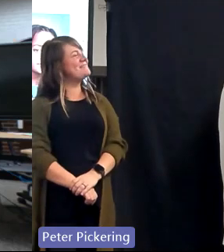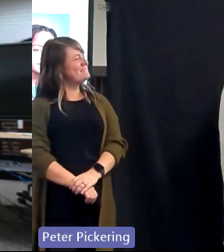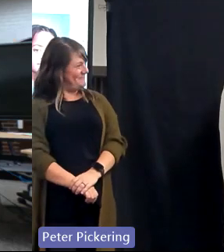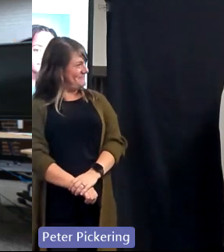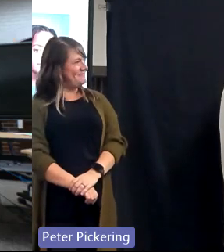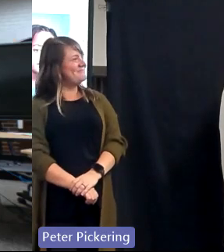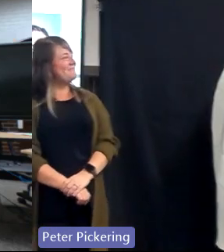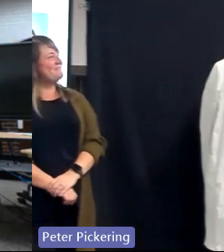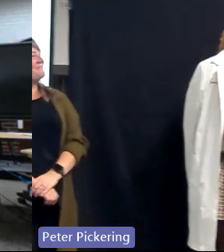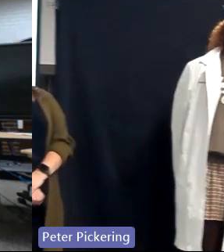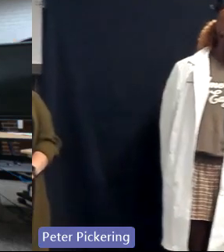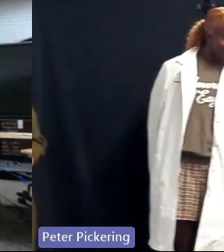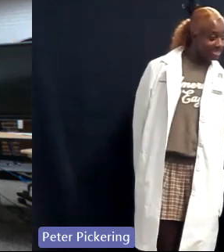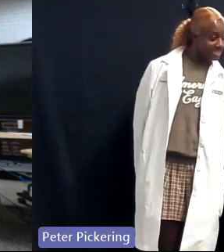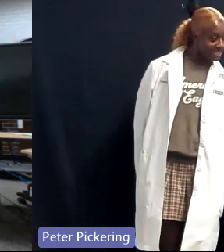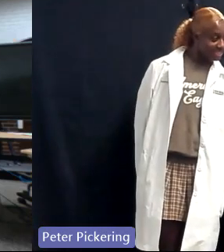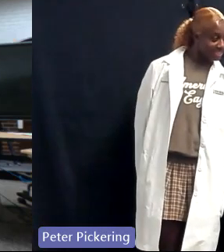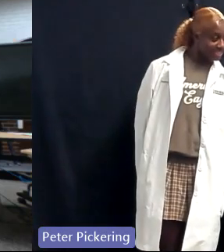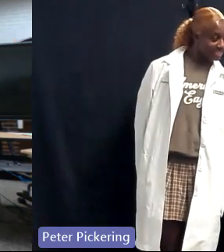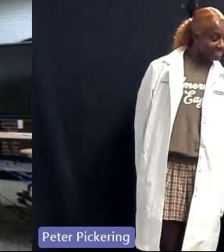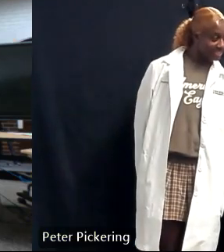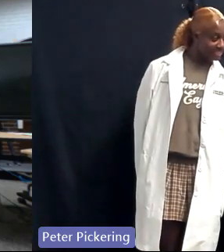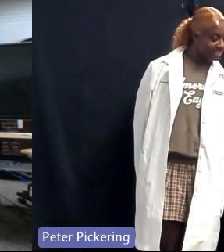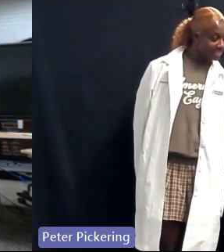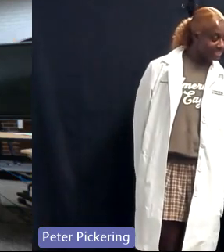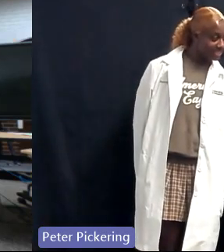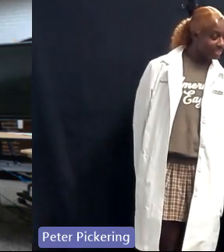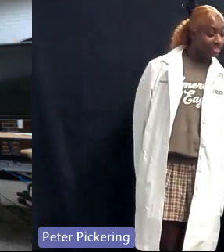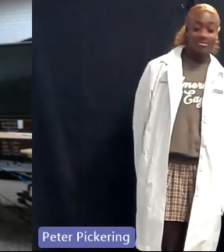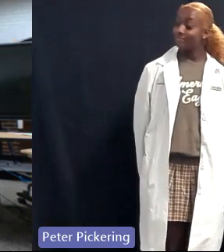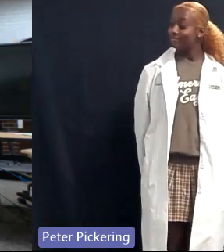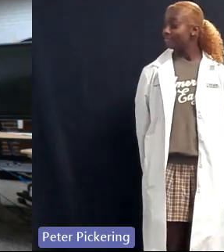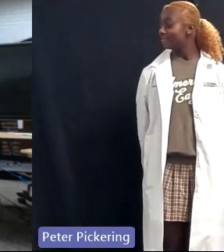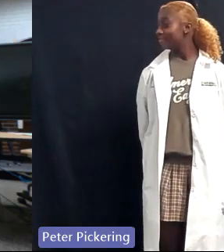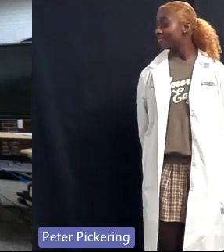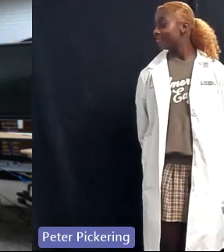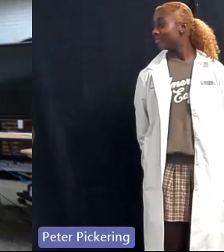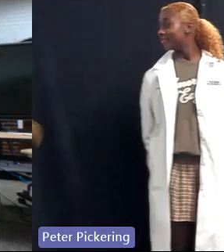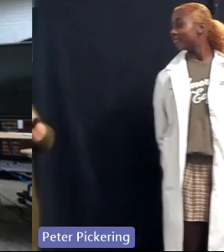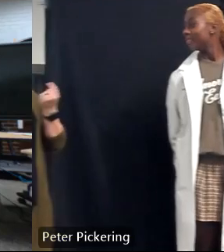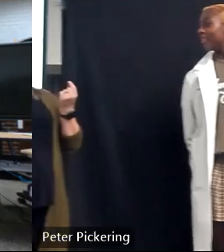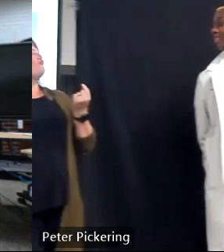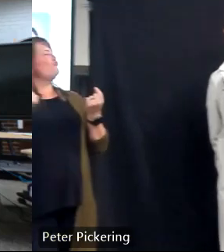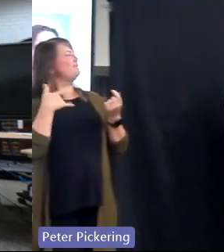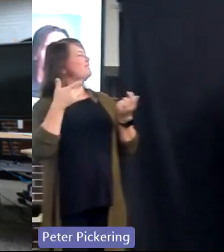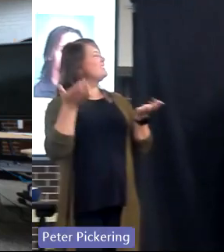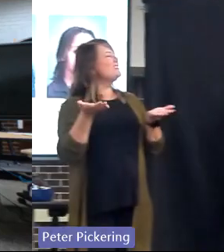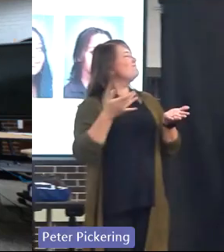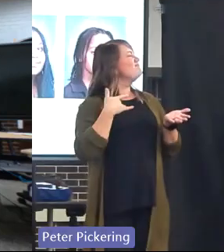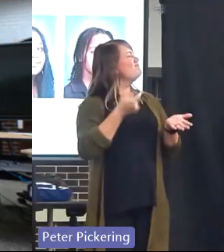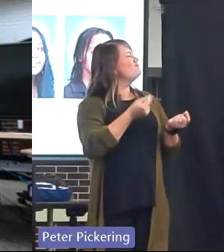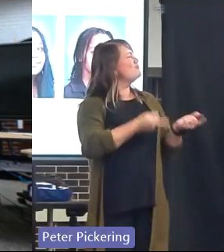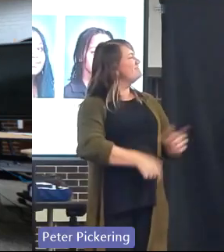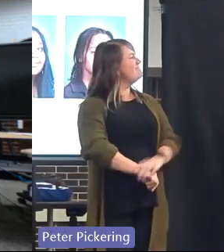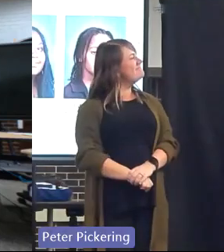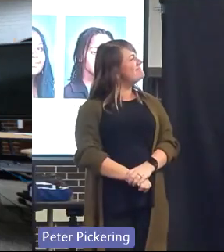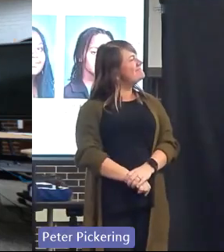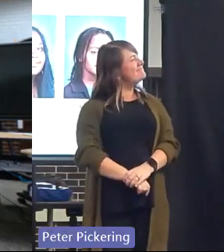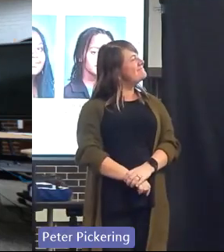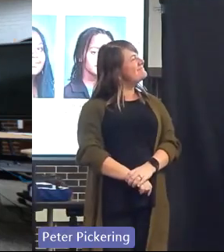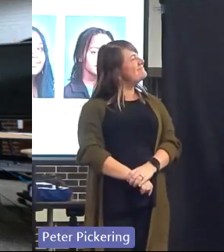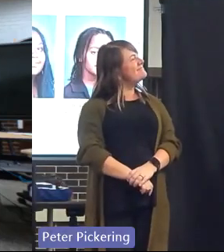Amani, and I'm a junior at ISD. Hi, I'm Sarah, and I'm also a junior. So what did you